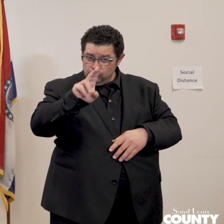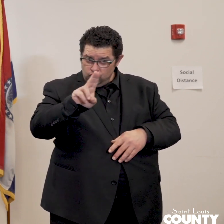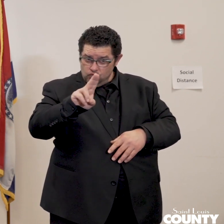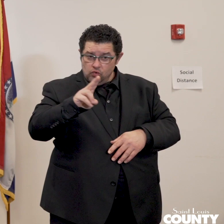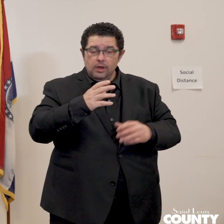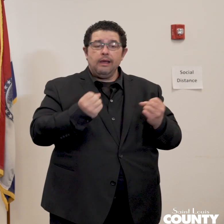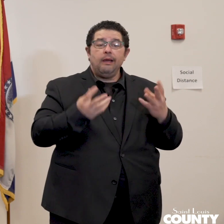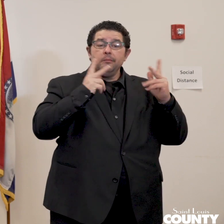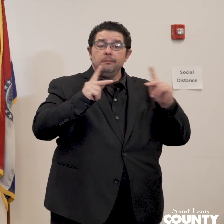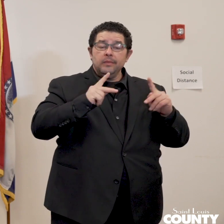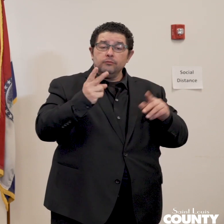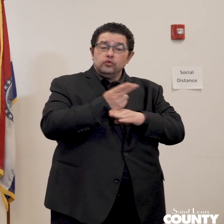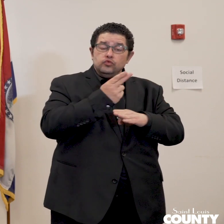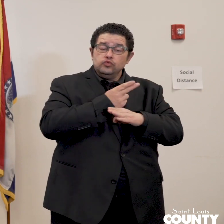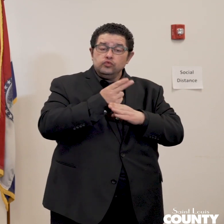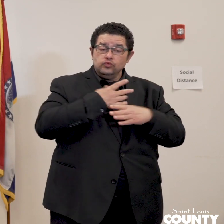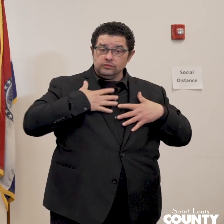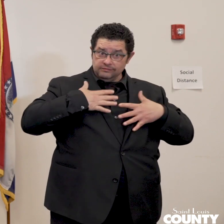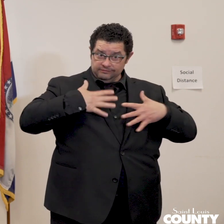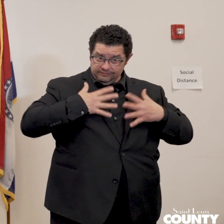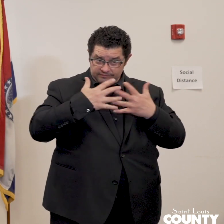ventilators, and the number of positive tests.